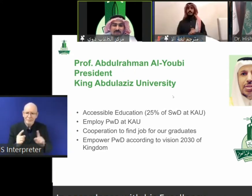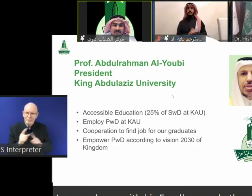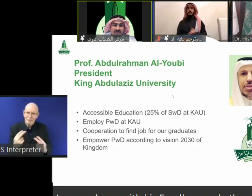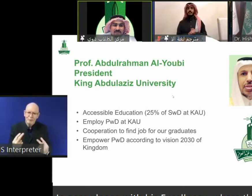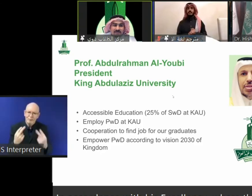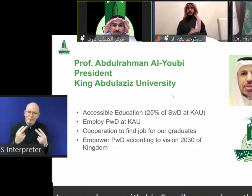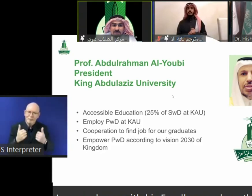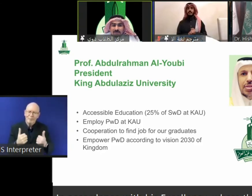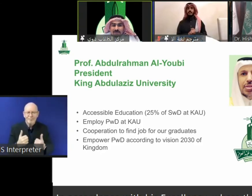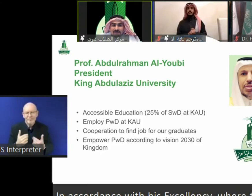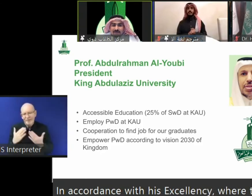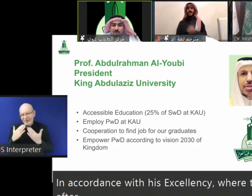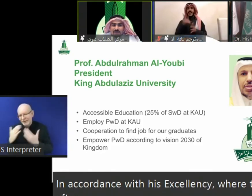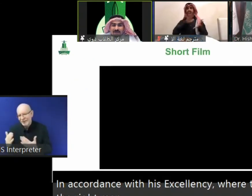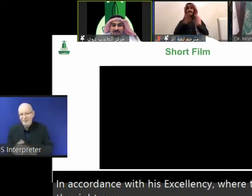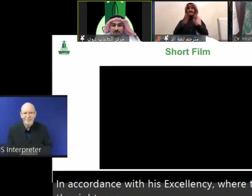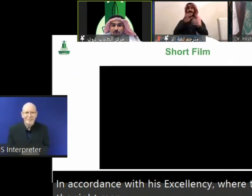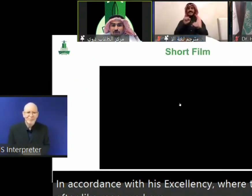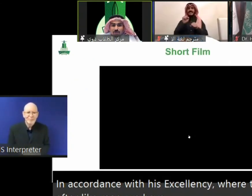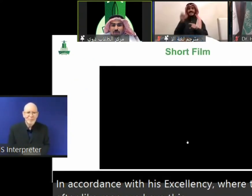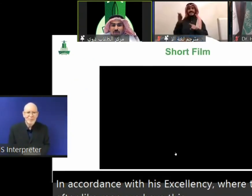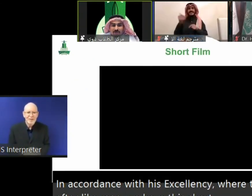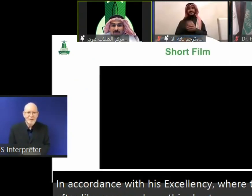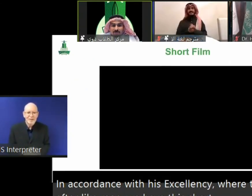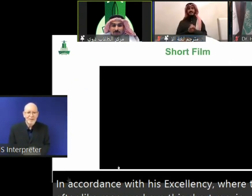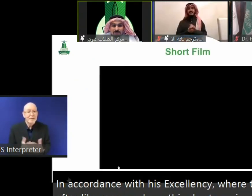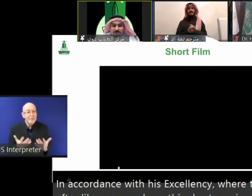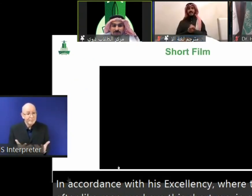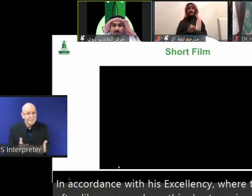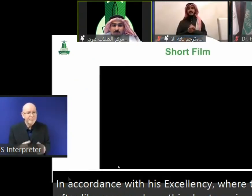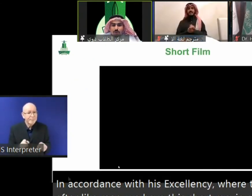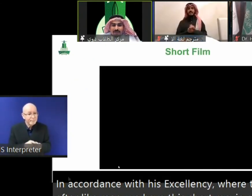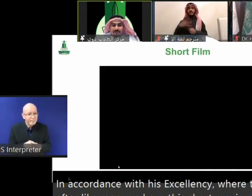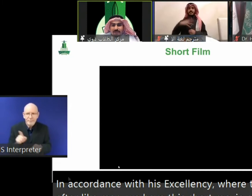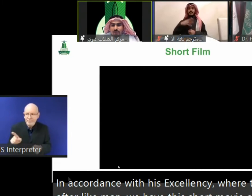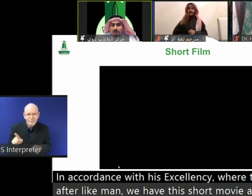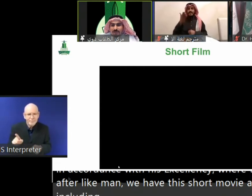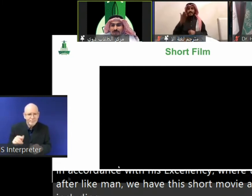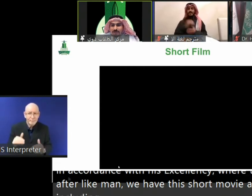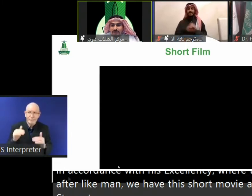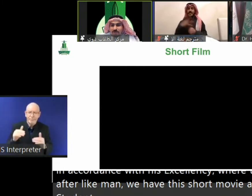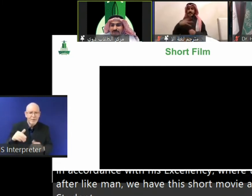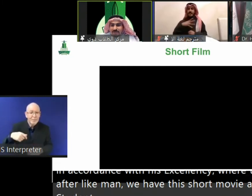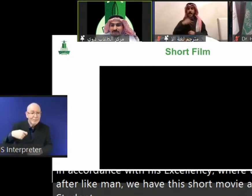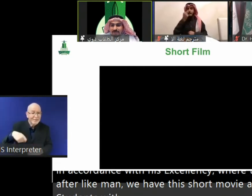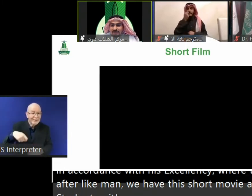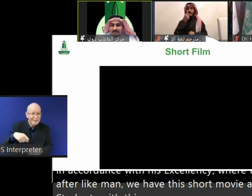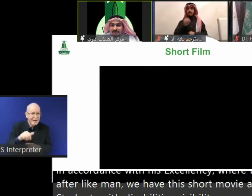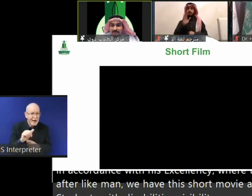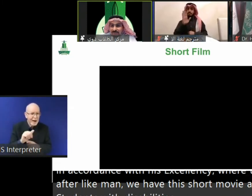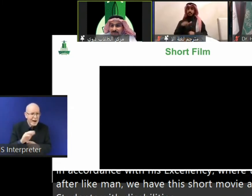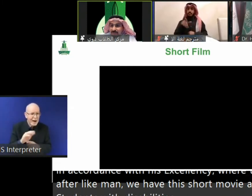President Abdulrahman, we have this short movie about including students with